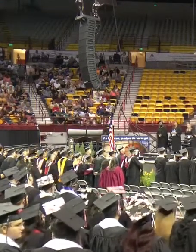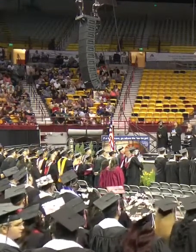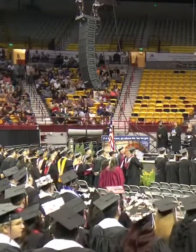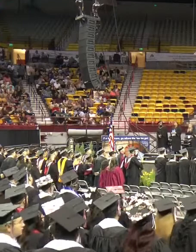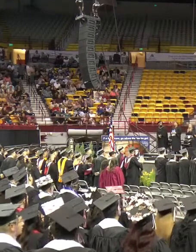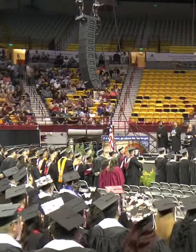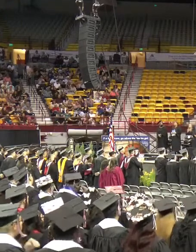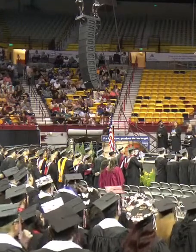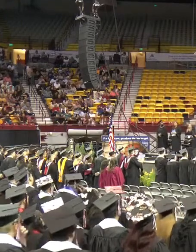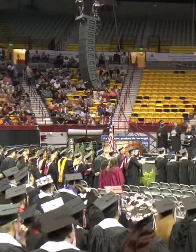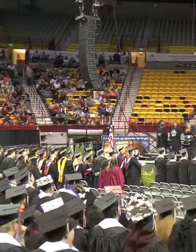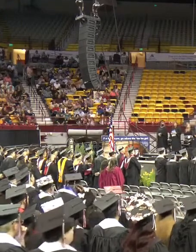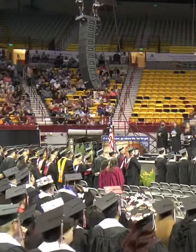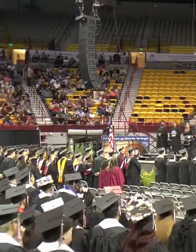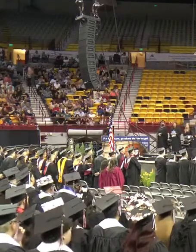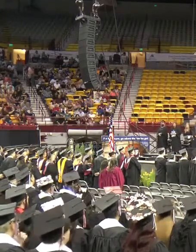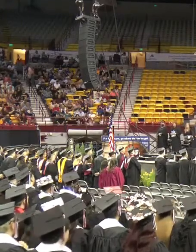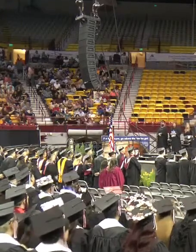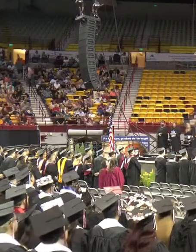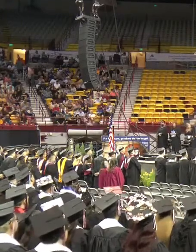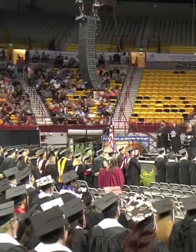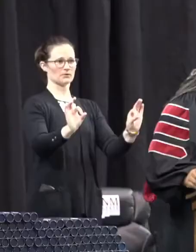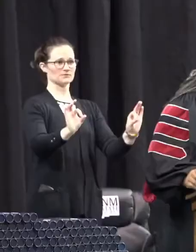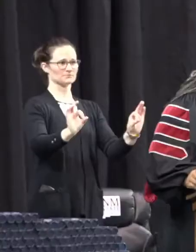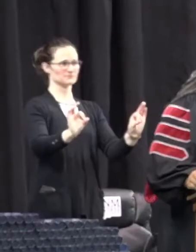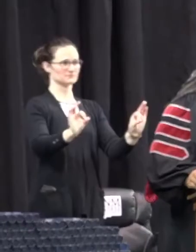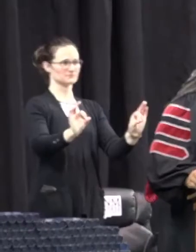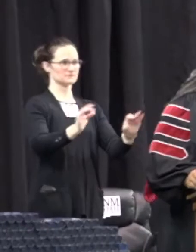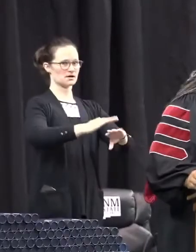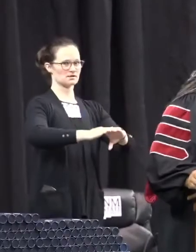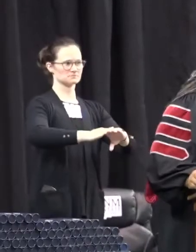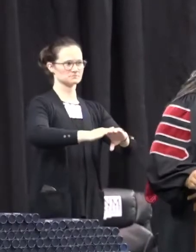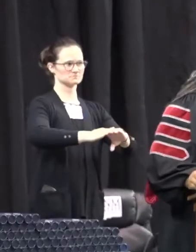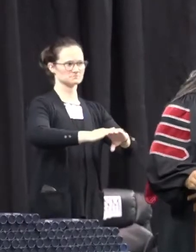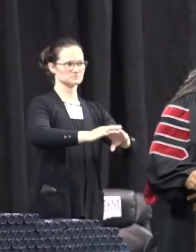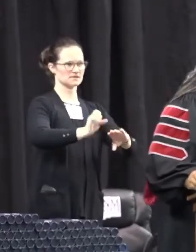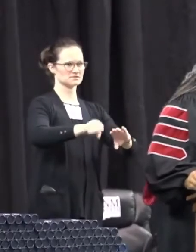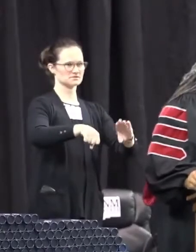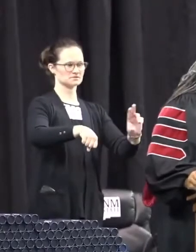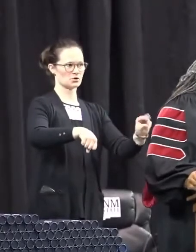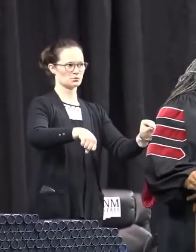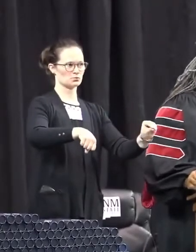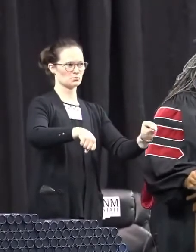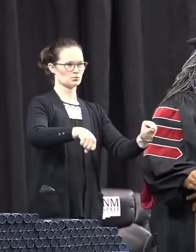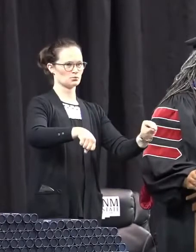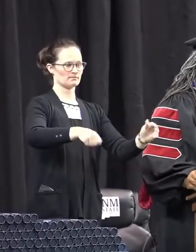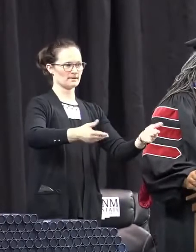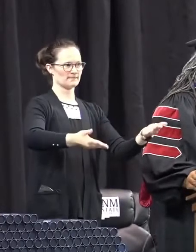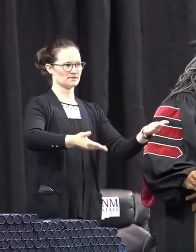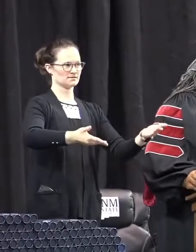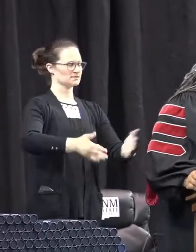Very good. Go ahead. Oh, there we go. I think, yeah? No?